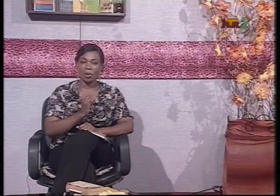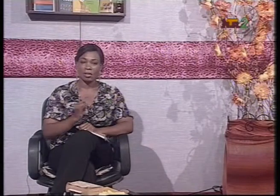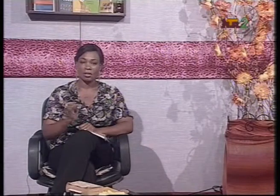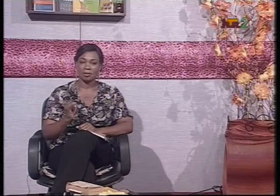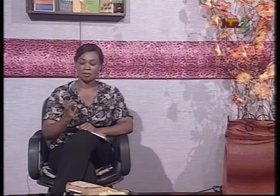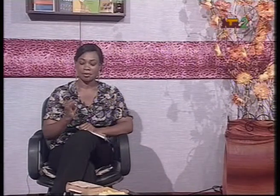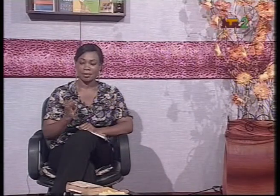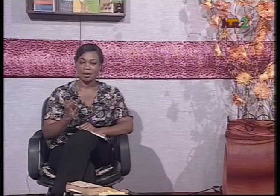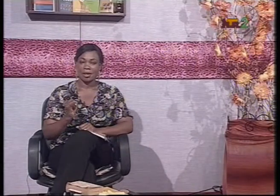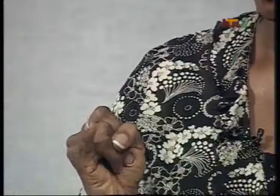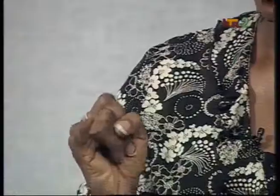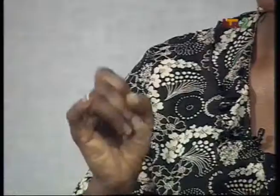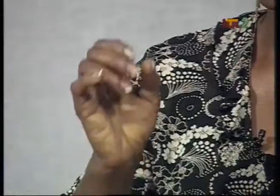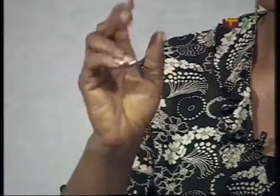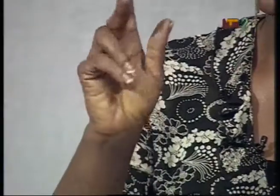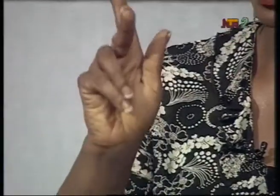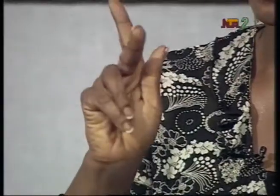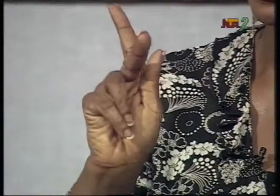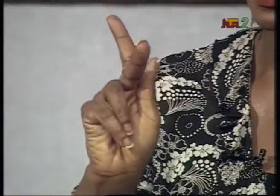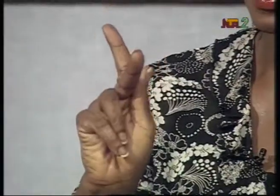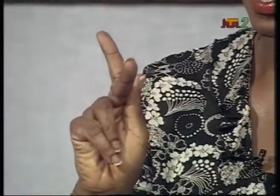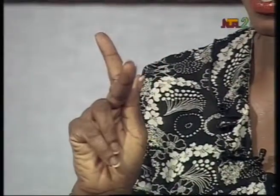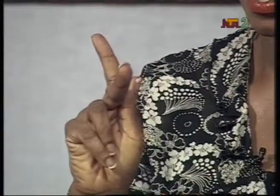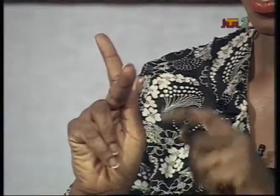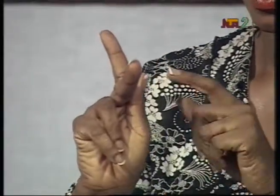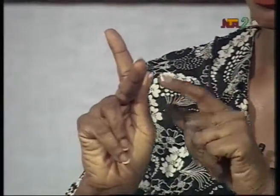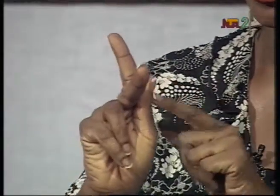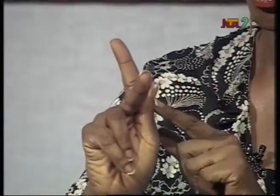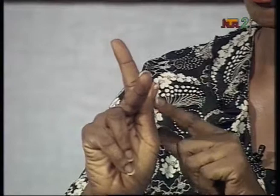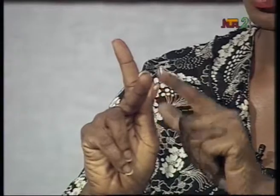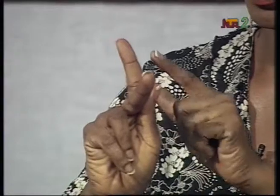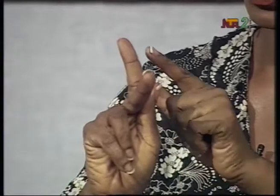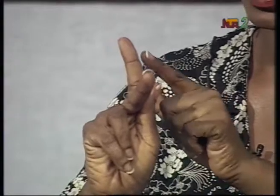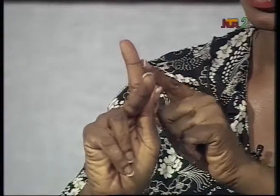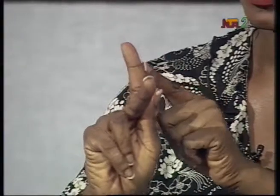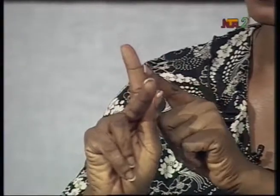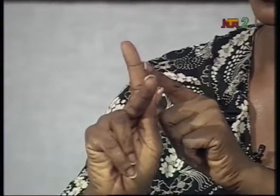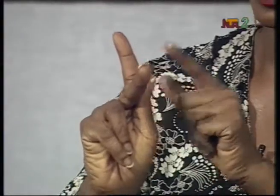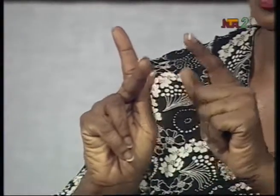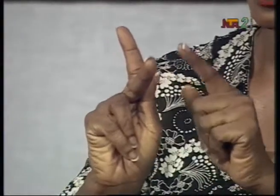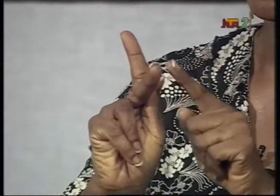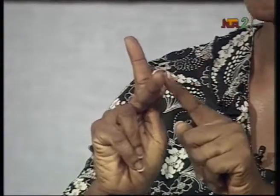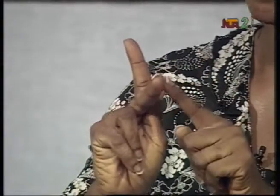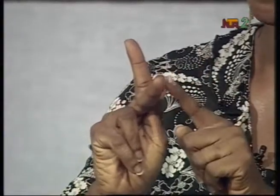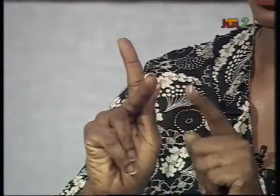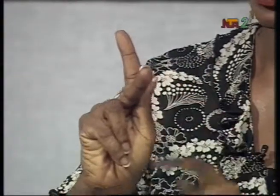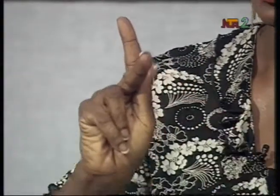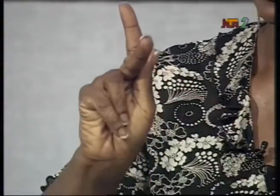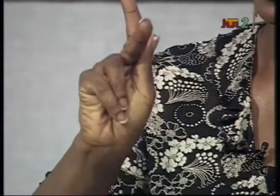anti-clockwise. And of course, we have letter K. The thumb in between the index finger and the middle finger. That's